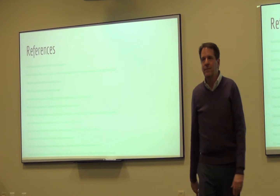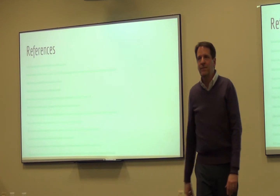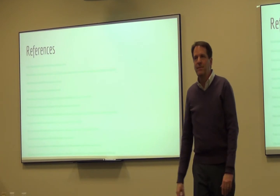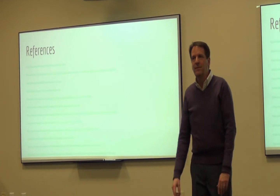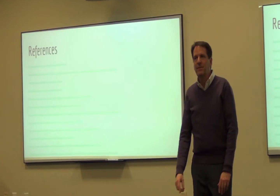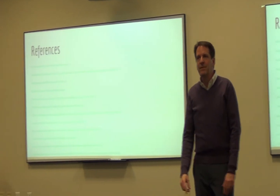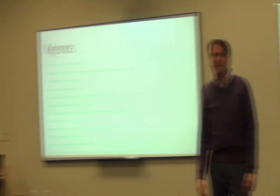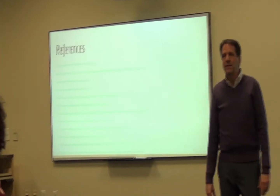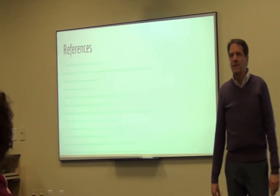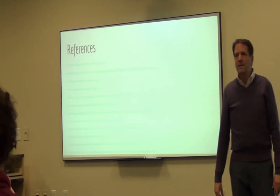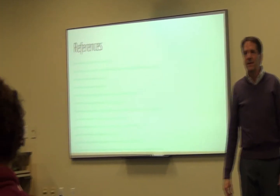emperor.